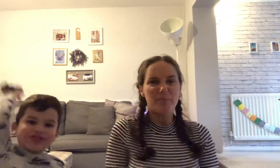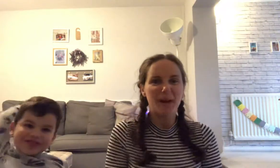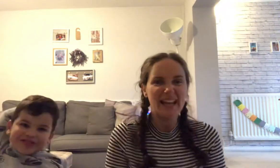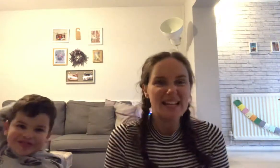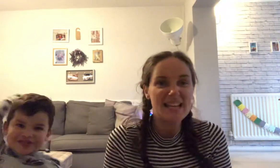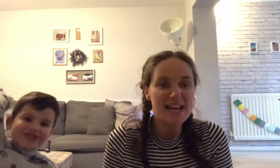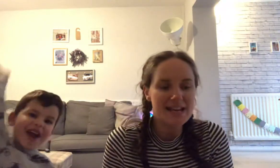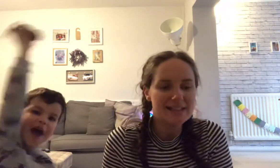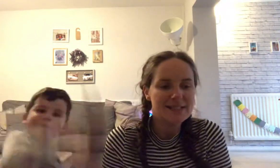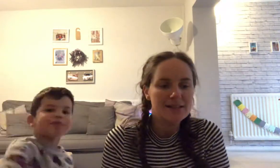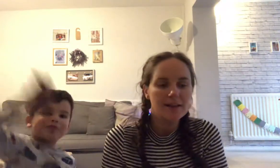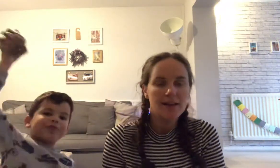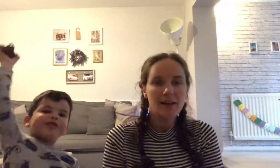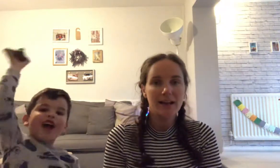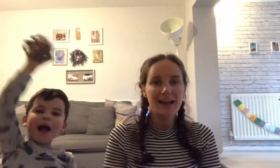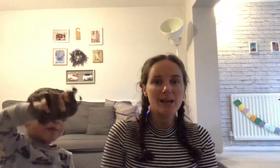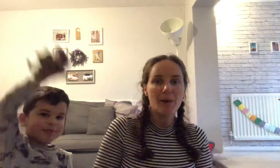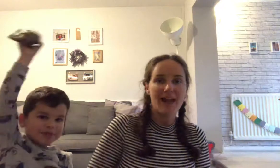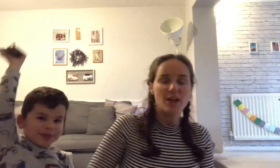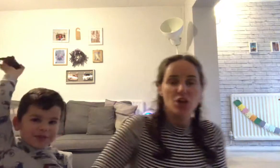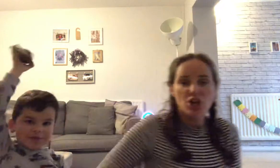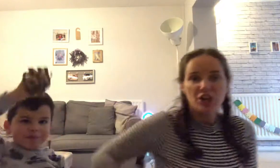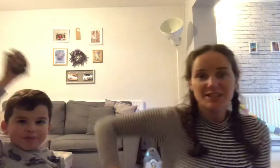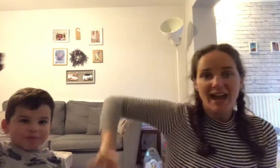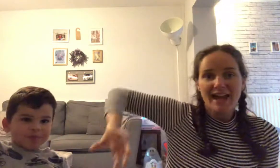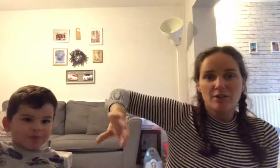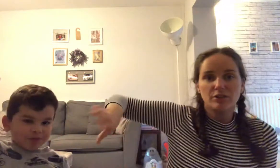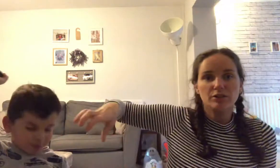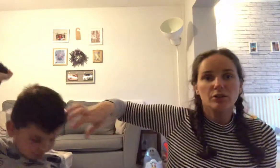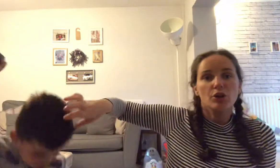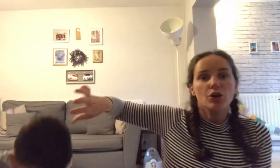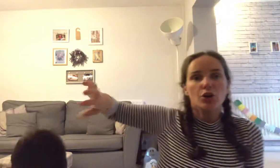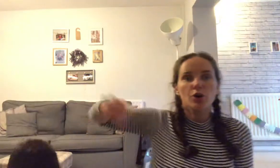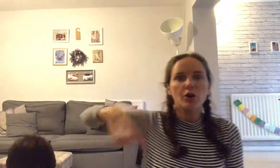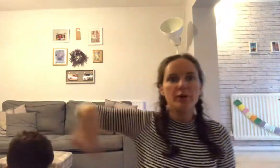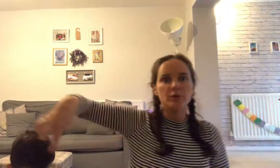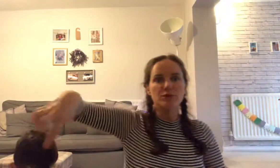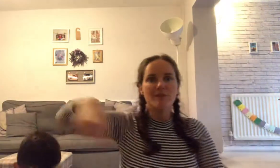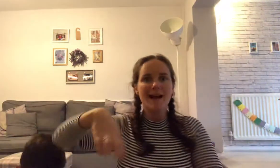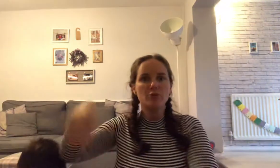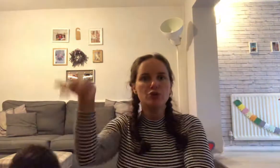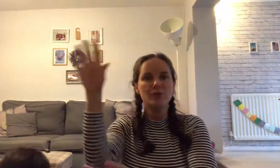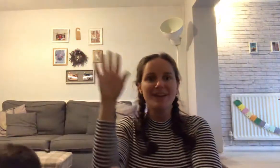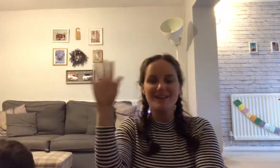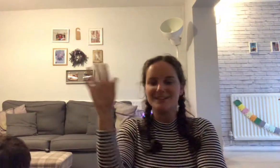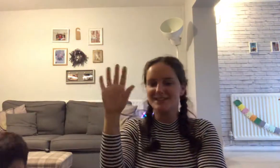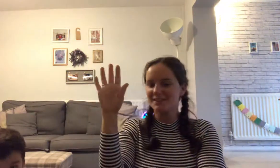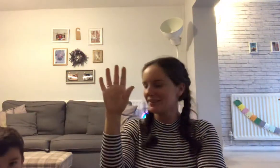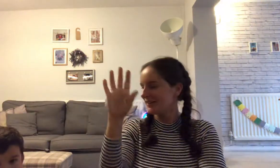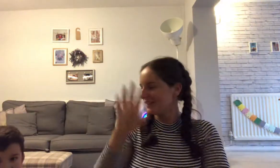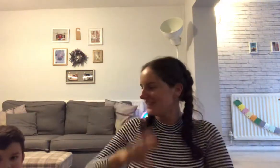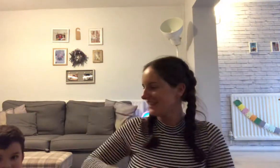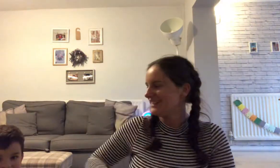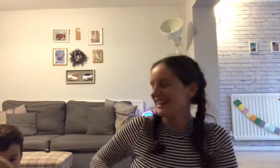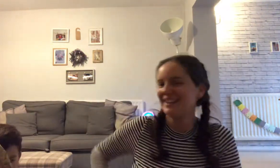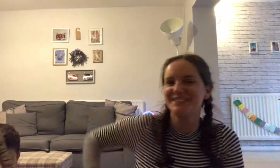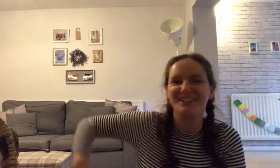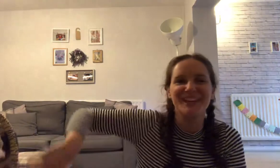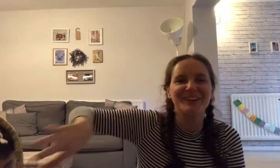baggy knees. Anyway, her tail coils around trees. She